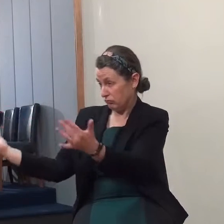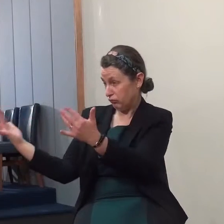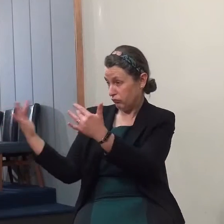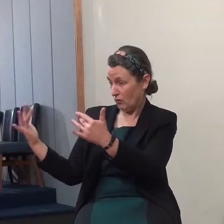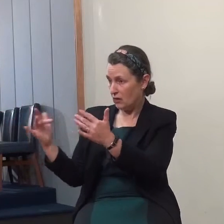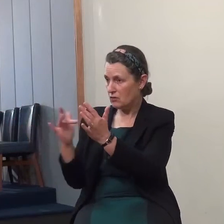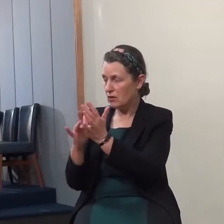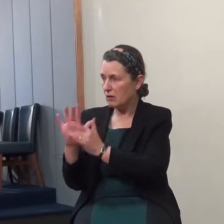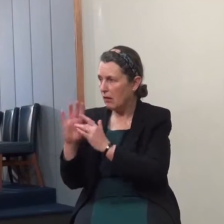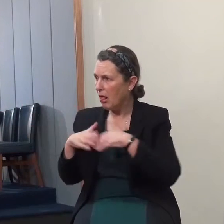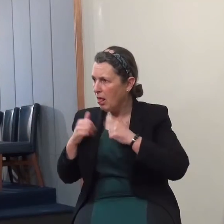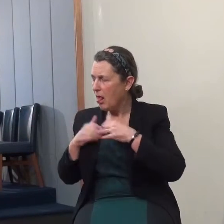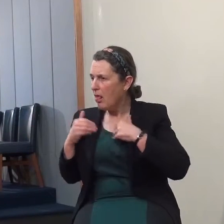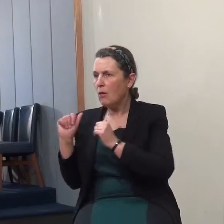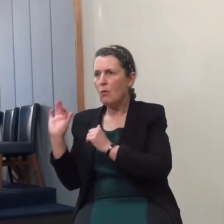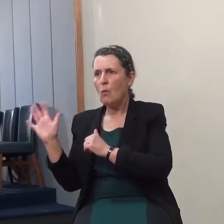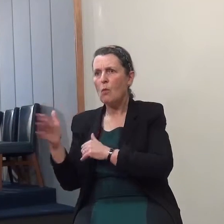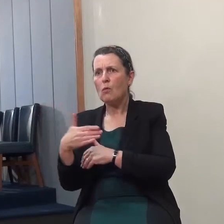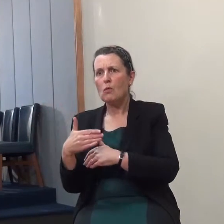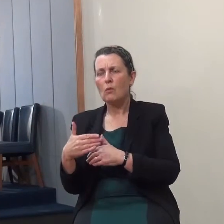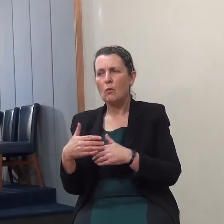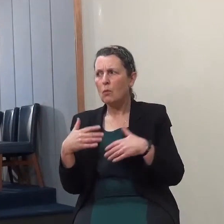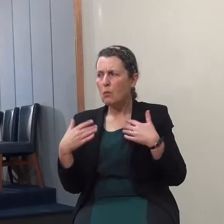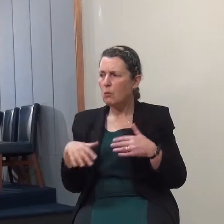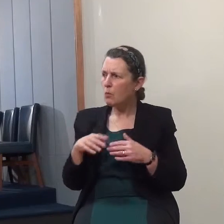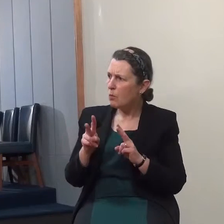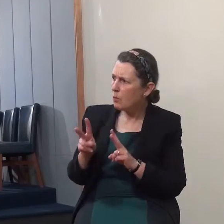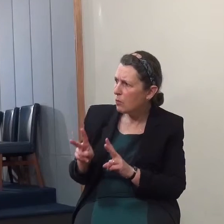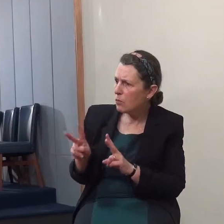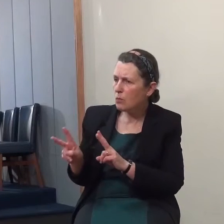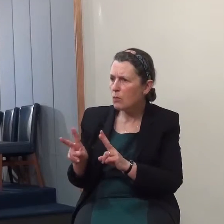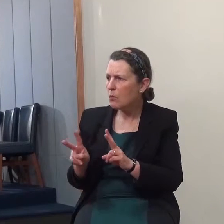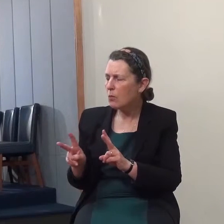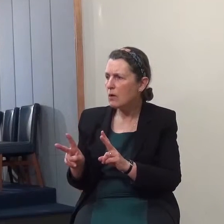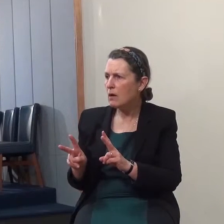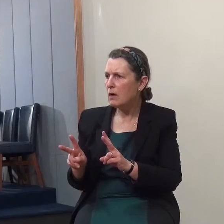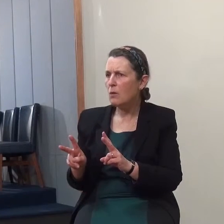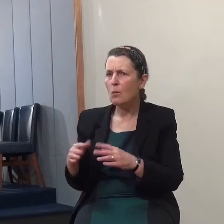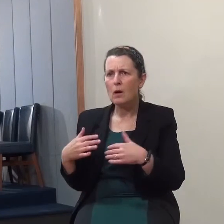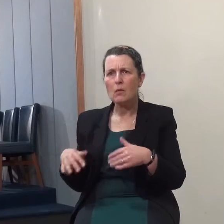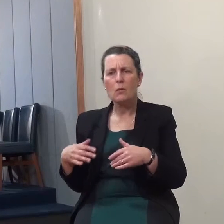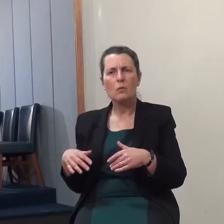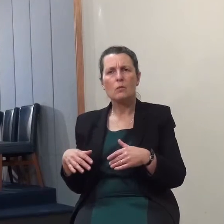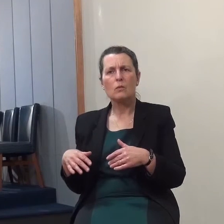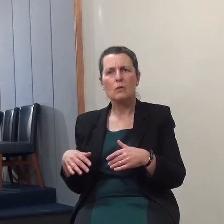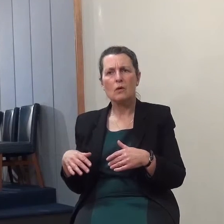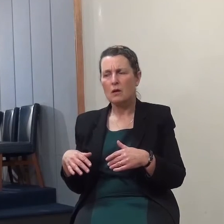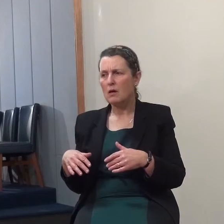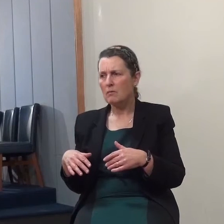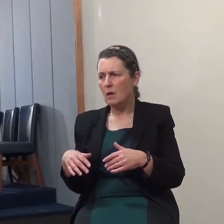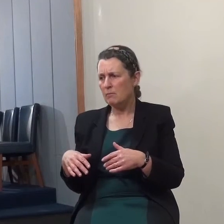to tell us, and all kinds of dramatic healings, people who knew were having limbs